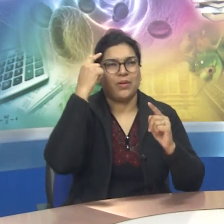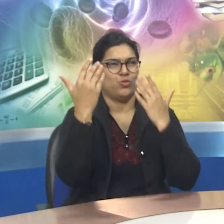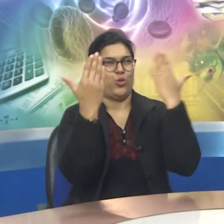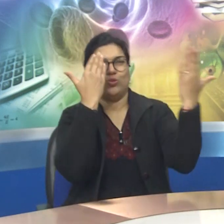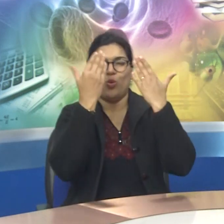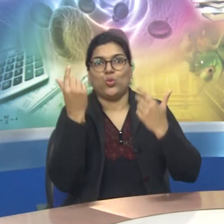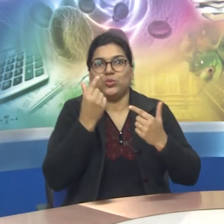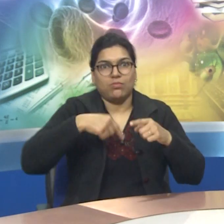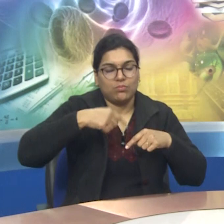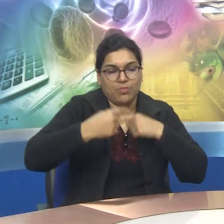easily.